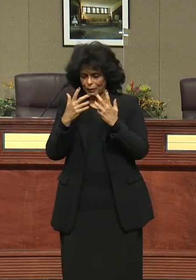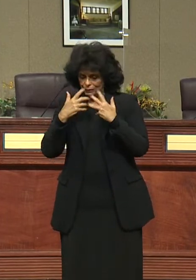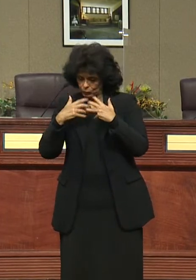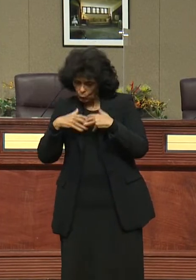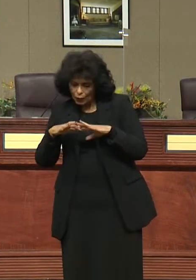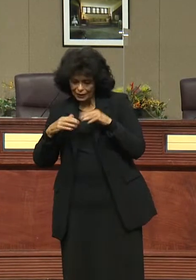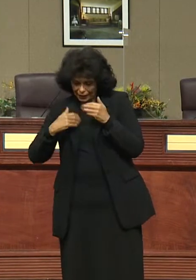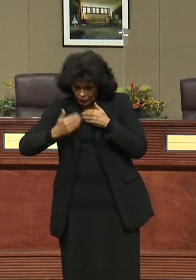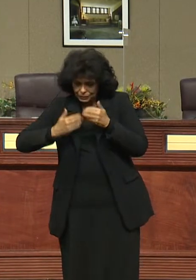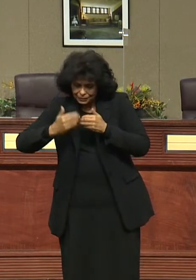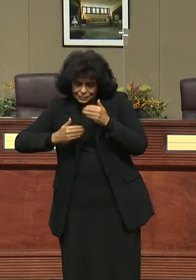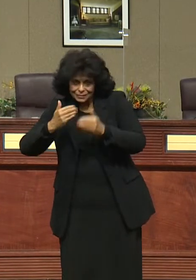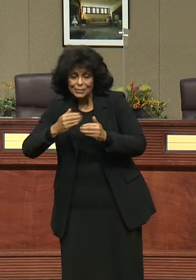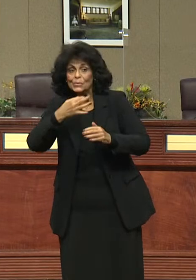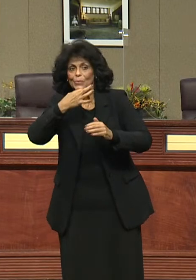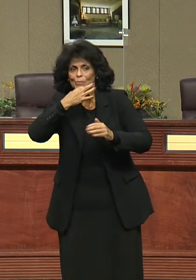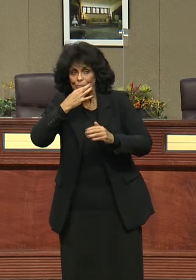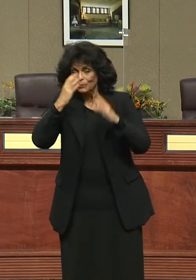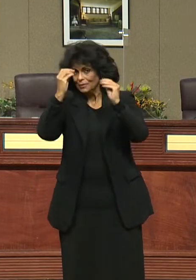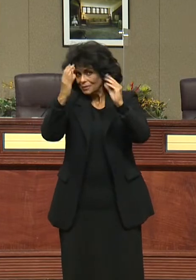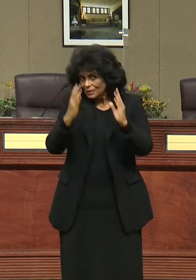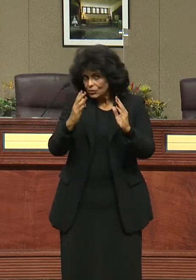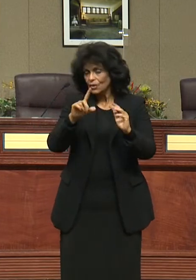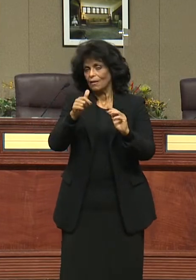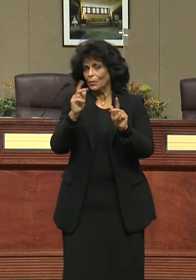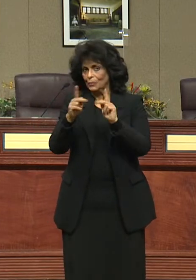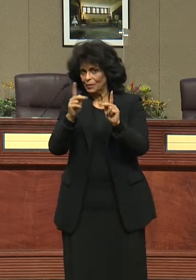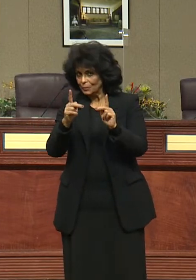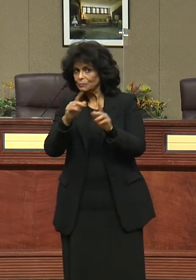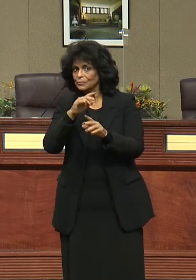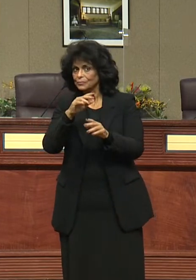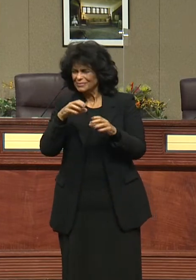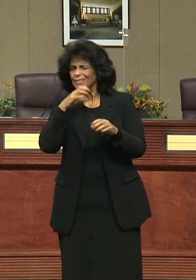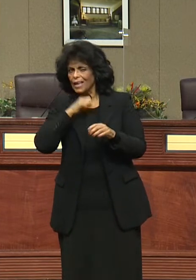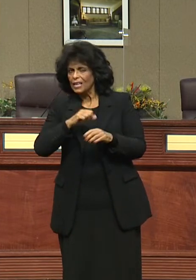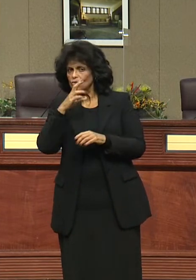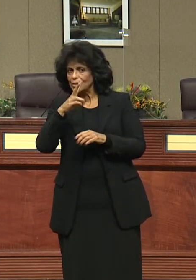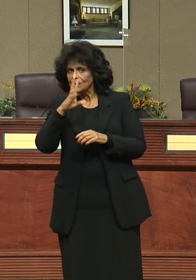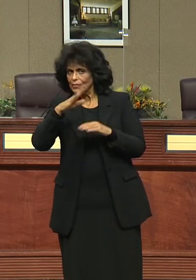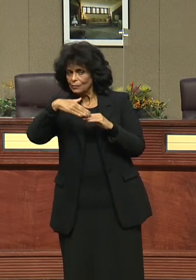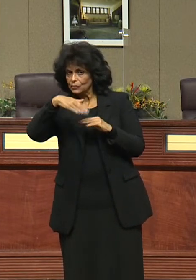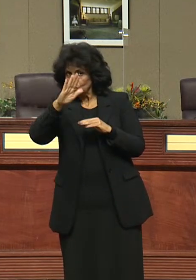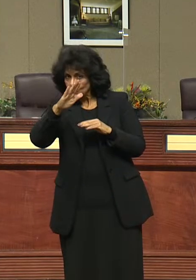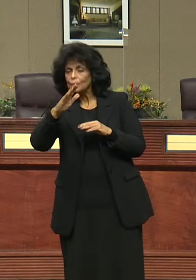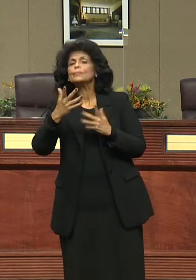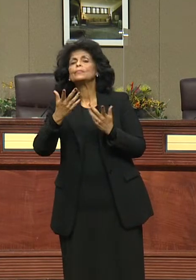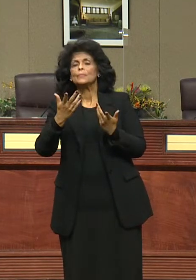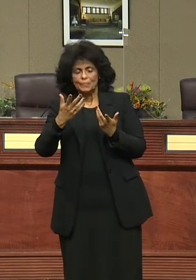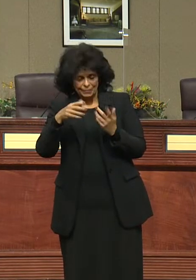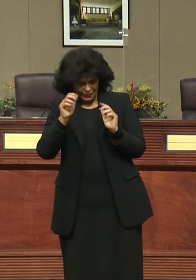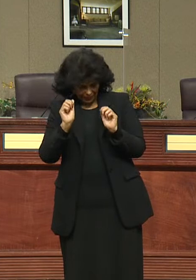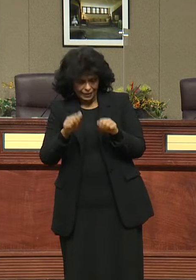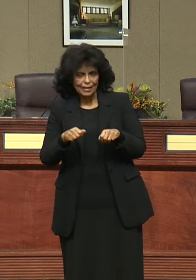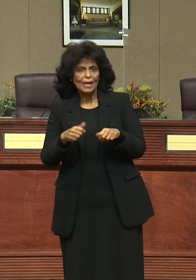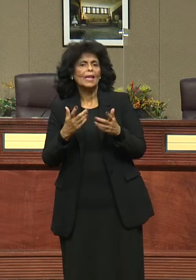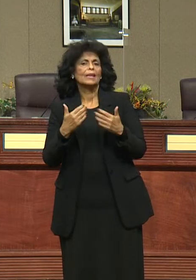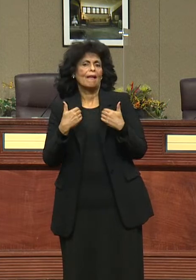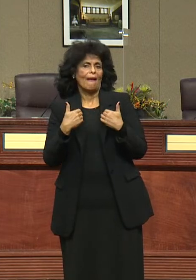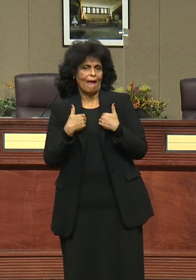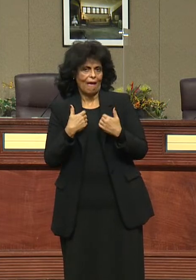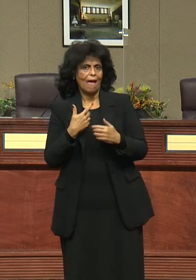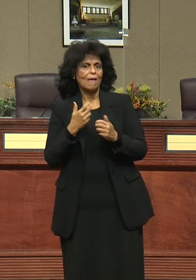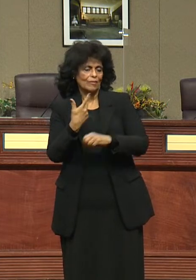very soon, the teachers and others who are in the 65 plus age category will be able to